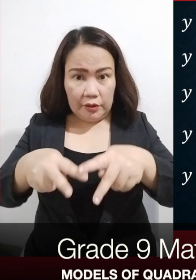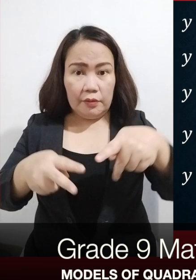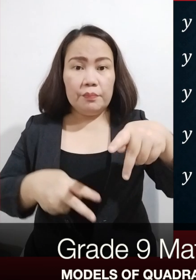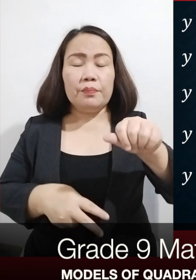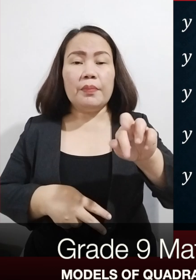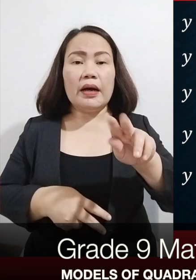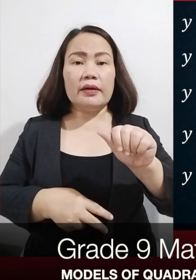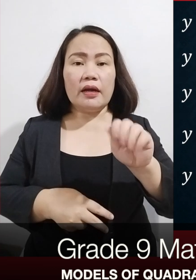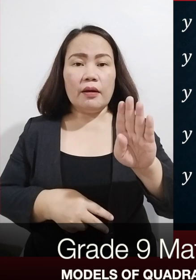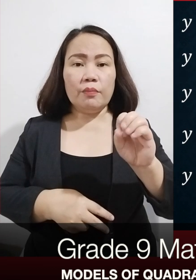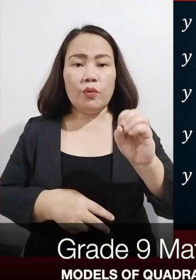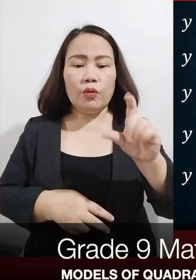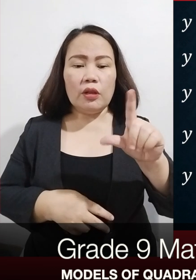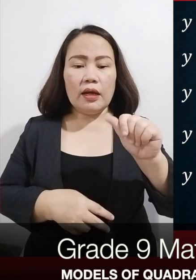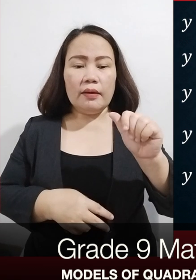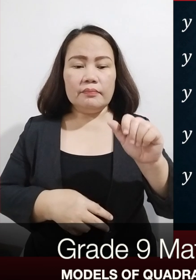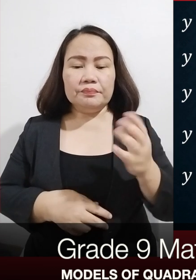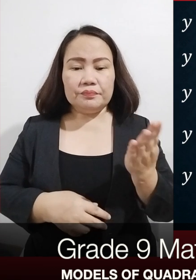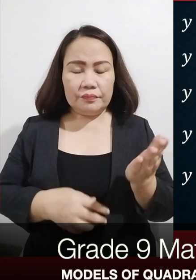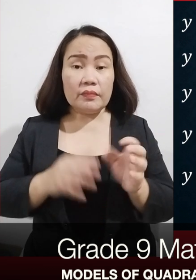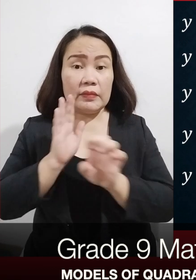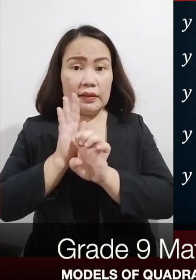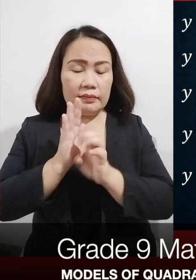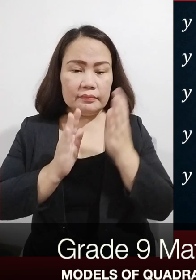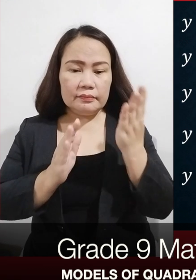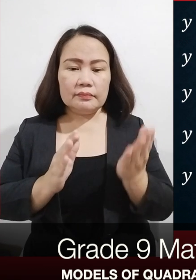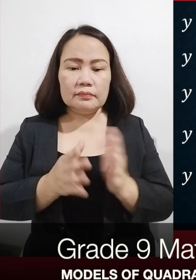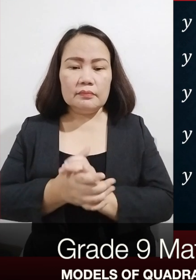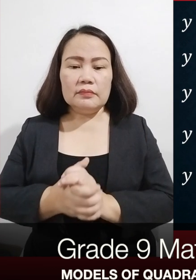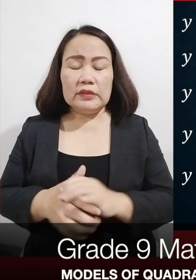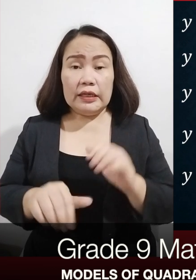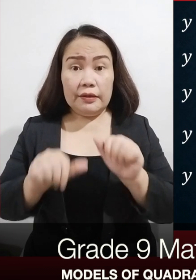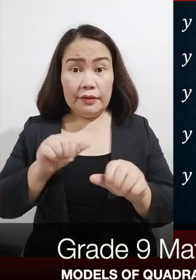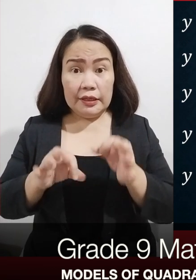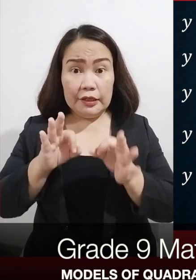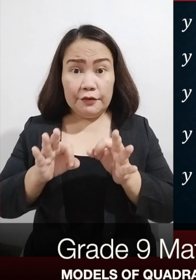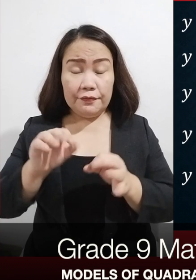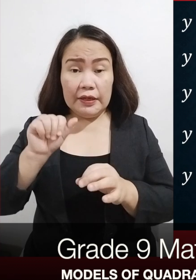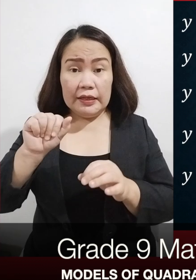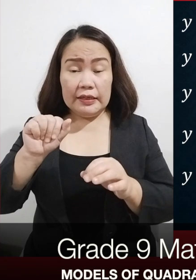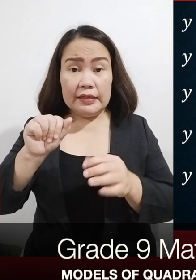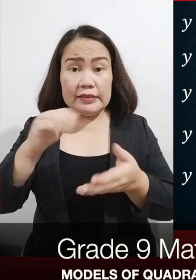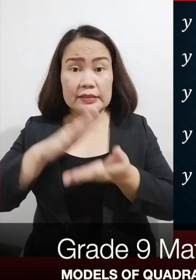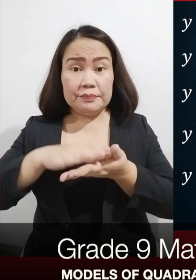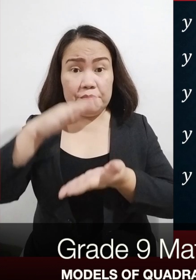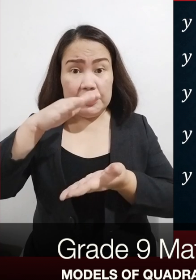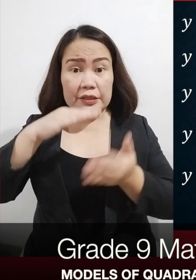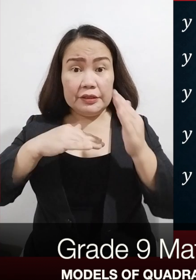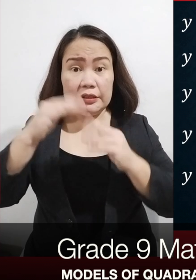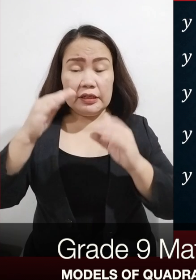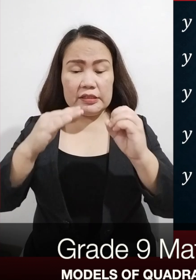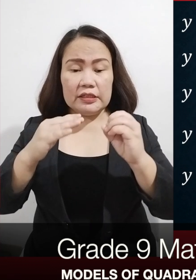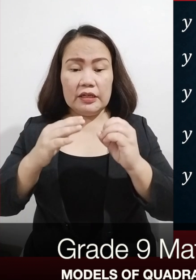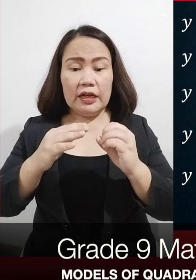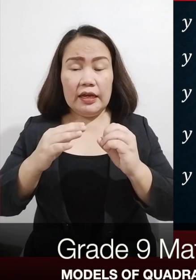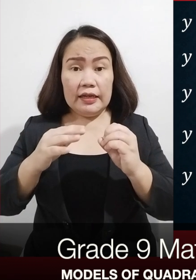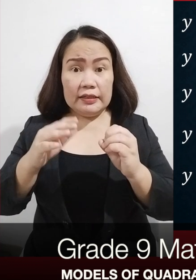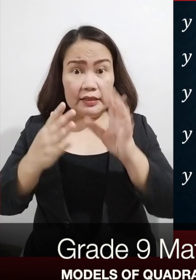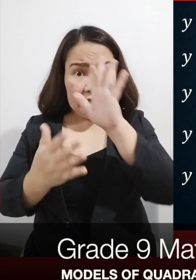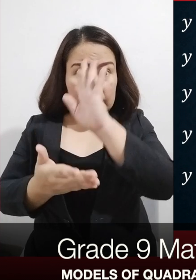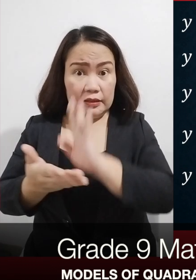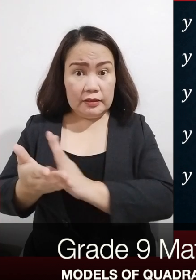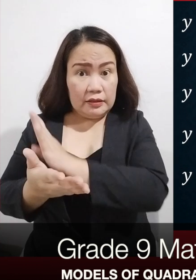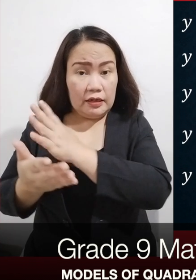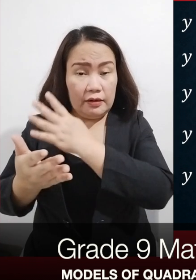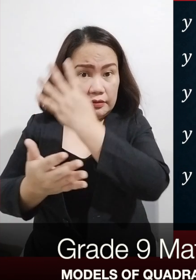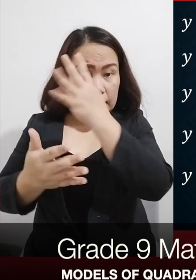parabola. Ano nga ba yun? These are the examples. So, if your a is greater than 0, the graph of the